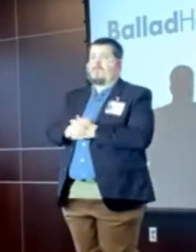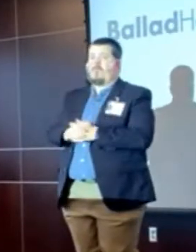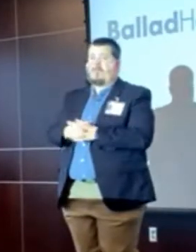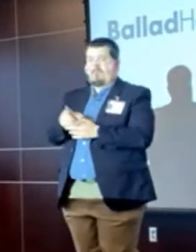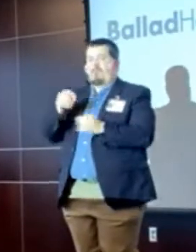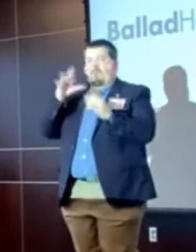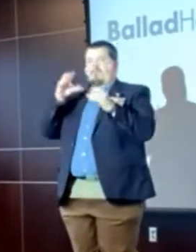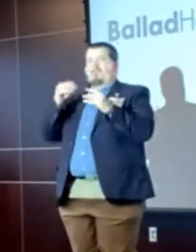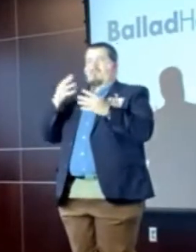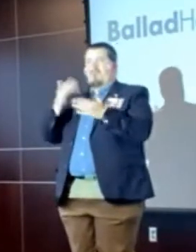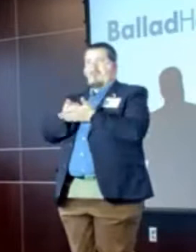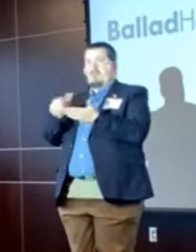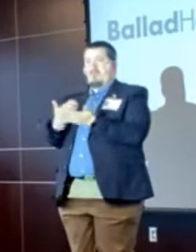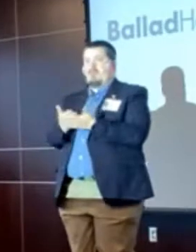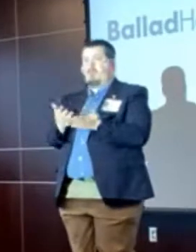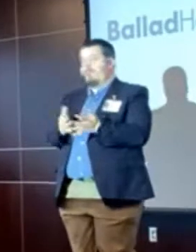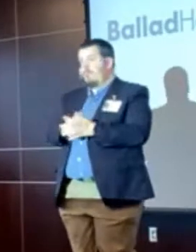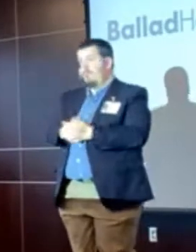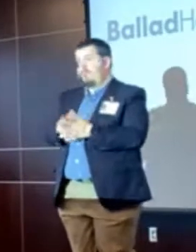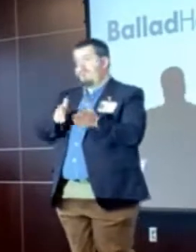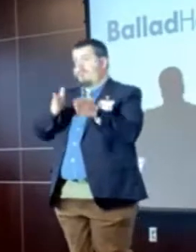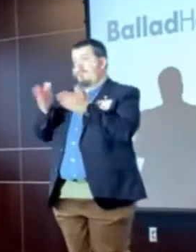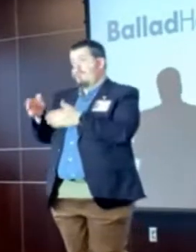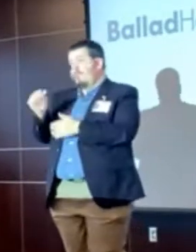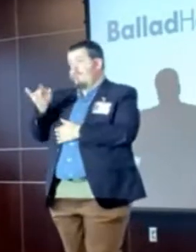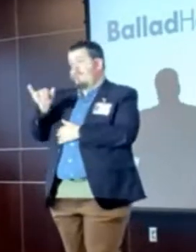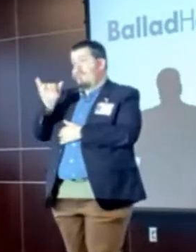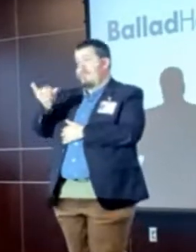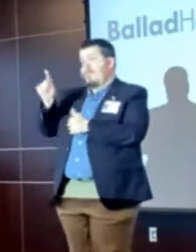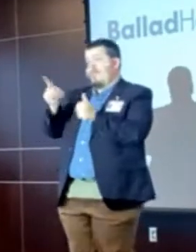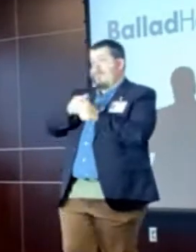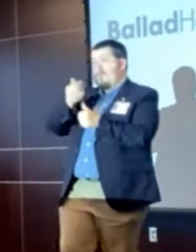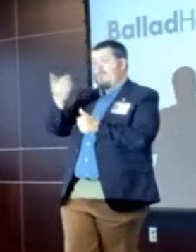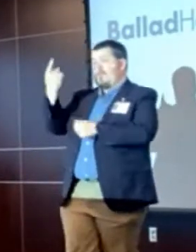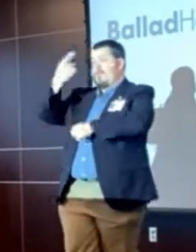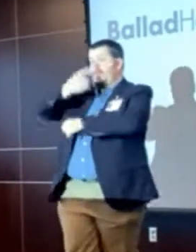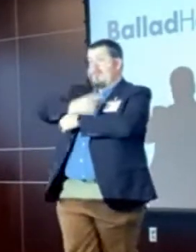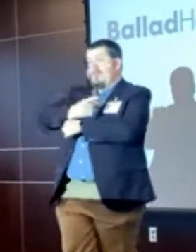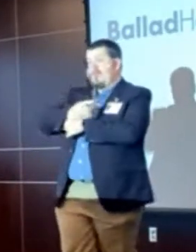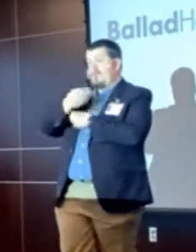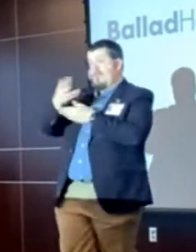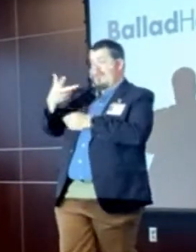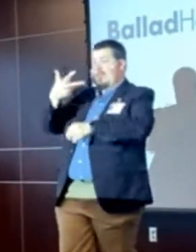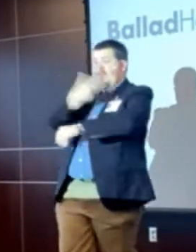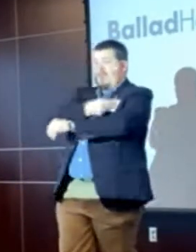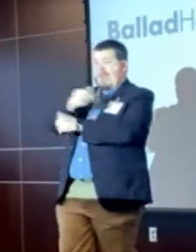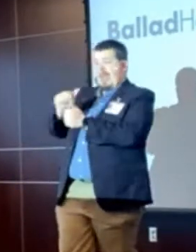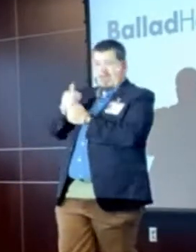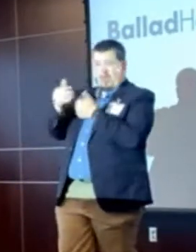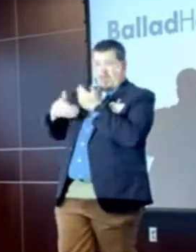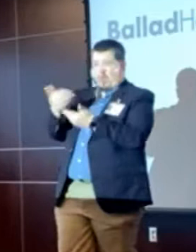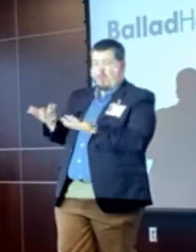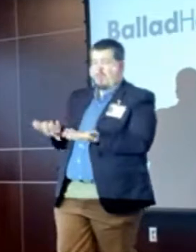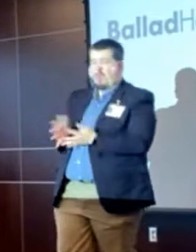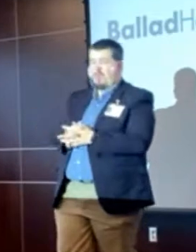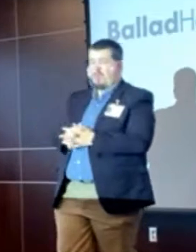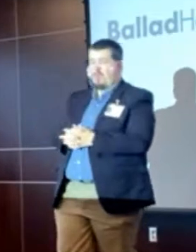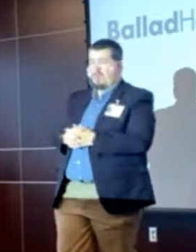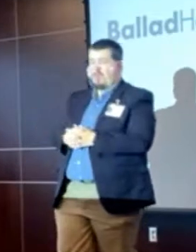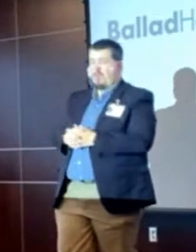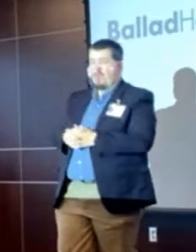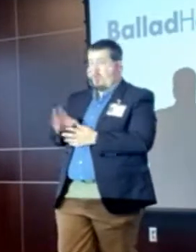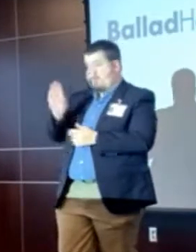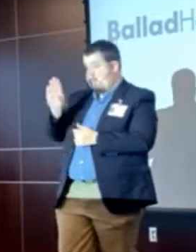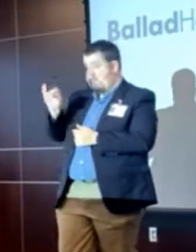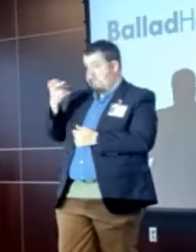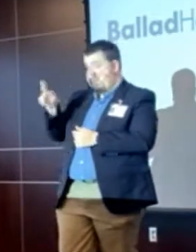so that makes it all. So is your first few days administering the booster shots. How did that go? Our